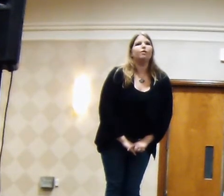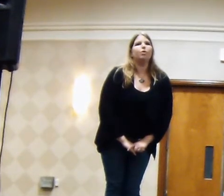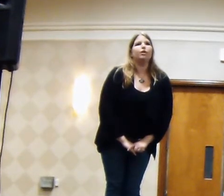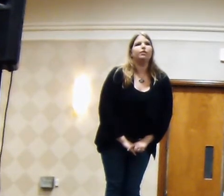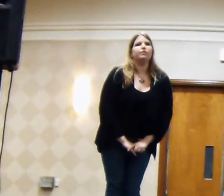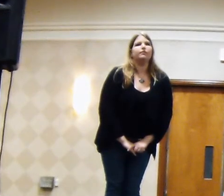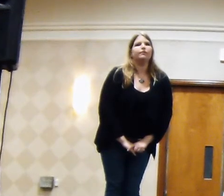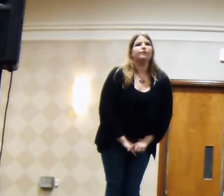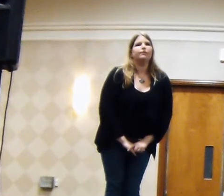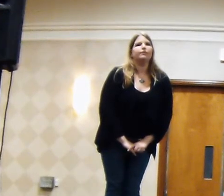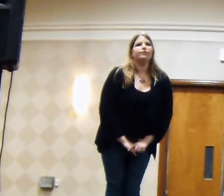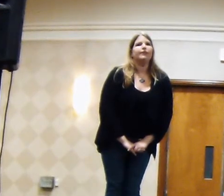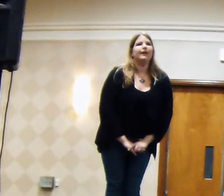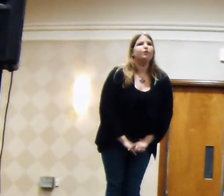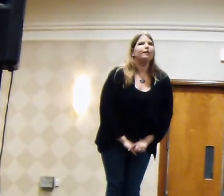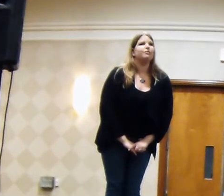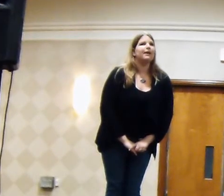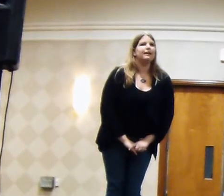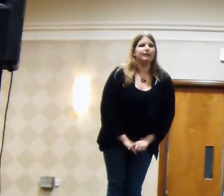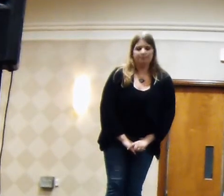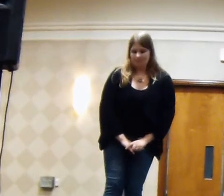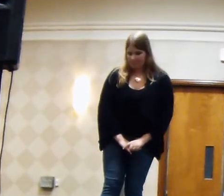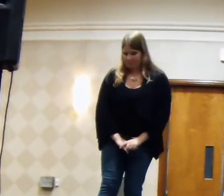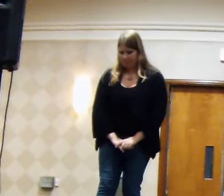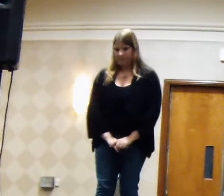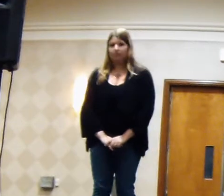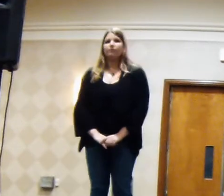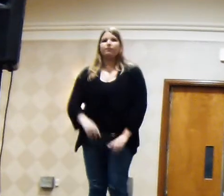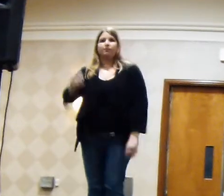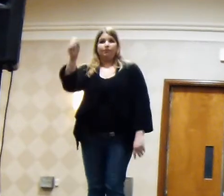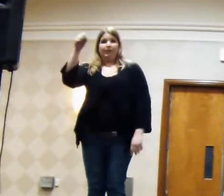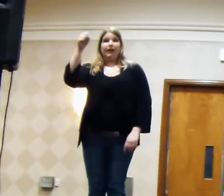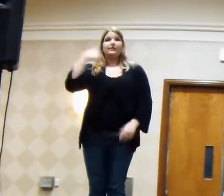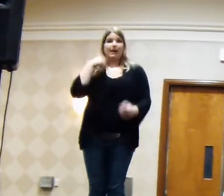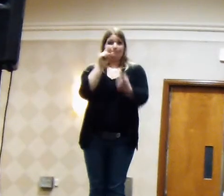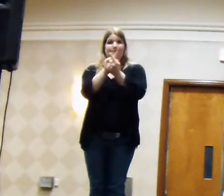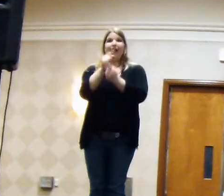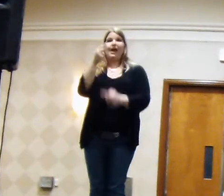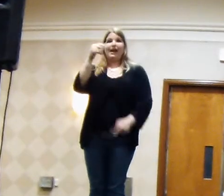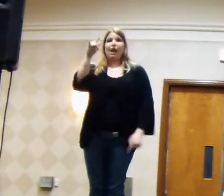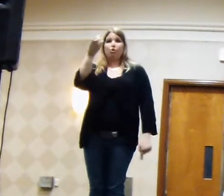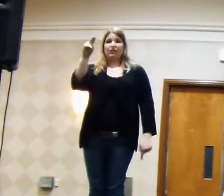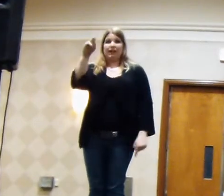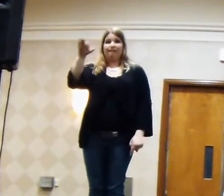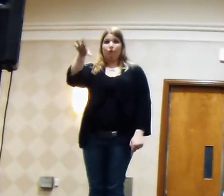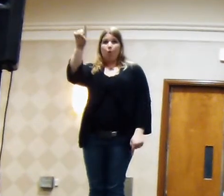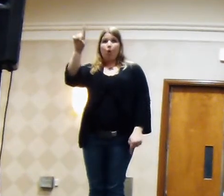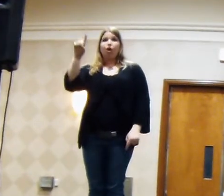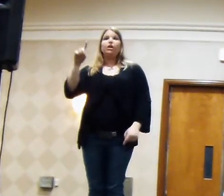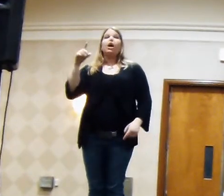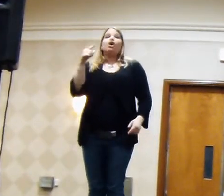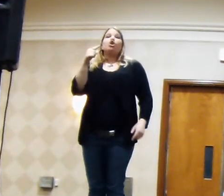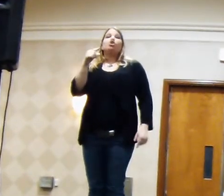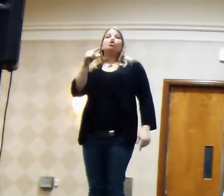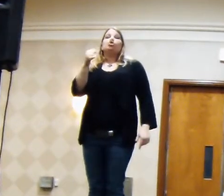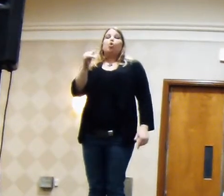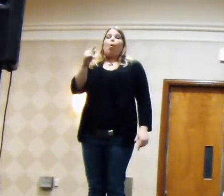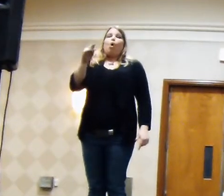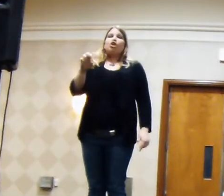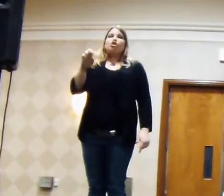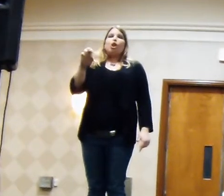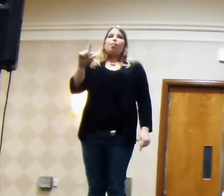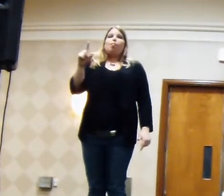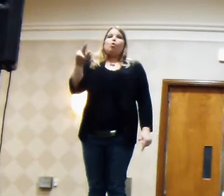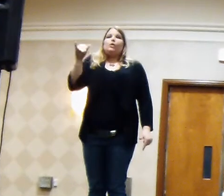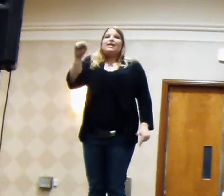Harrison Ford? Have you ever met him? I did. I met Harrison Ford at George Lucas's birthday party, and I can tell